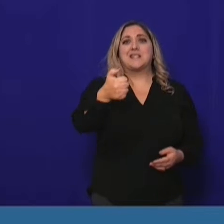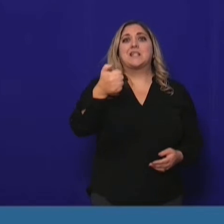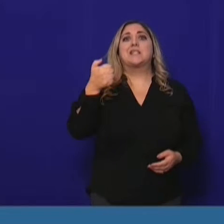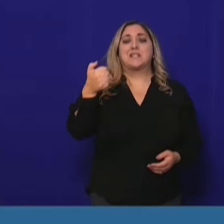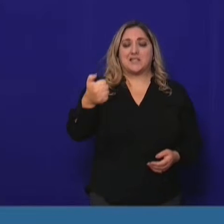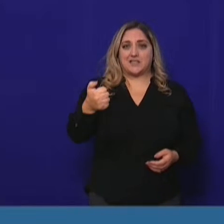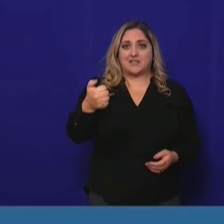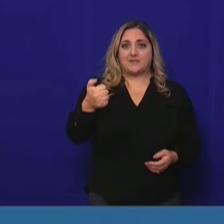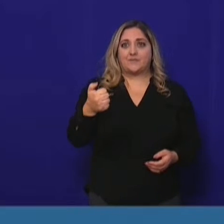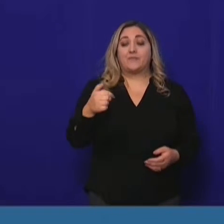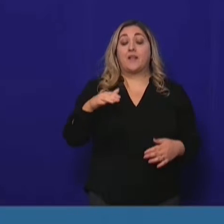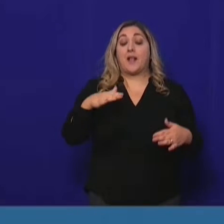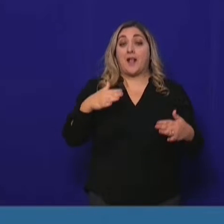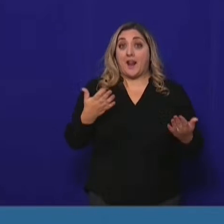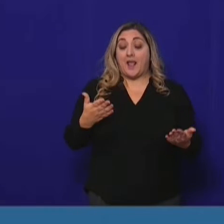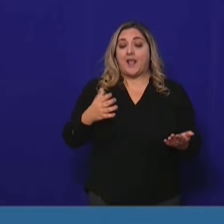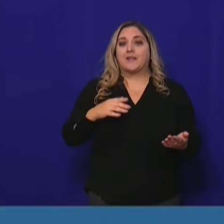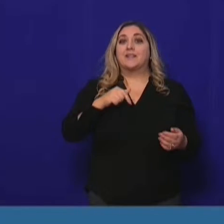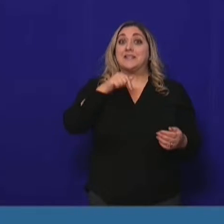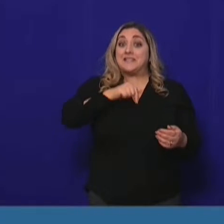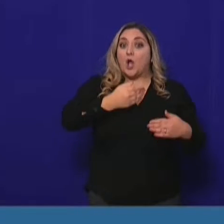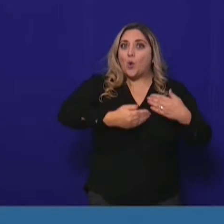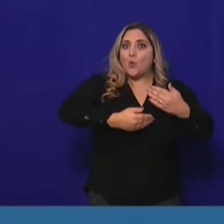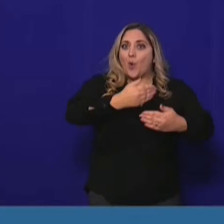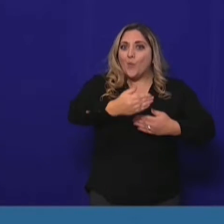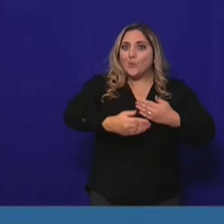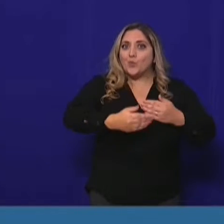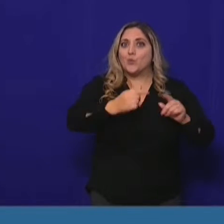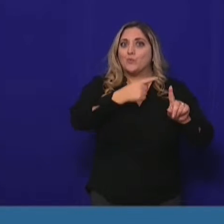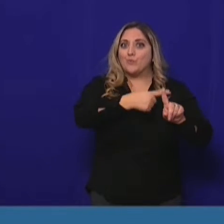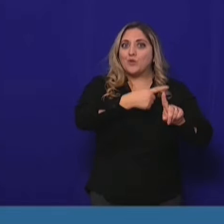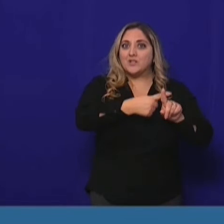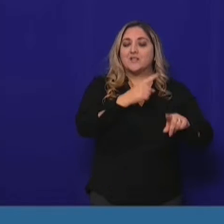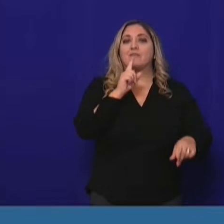166 u allura t-total ta' każijiet li huma attivi huwa ta'